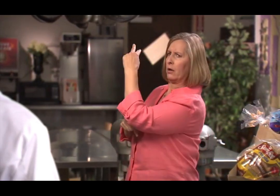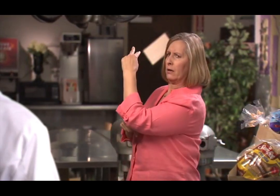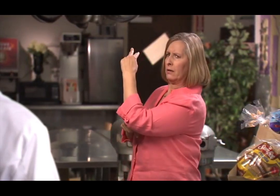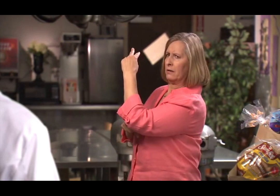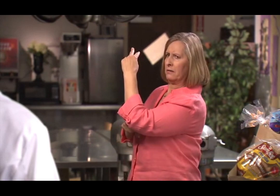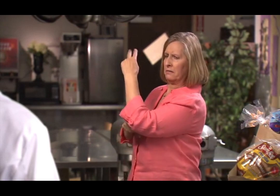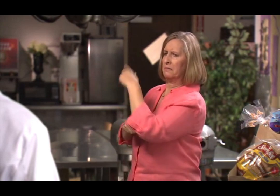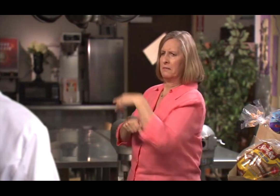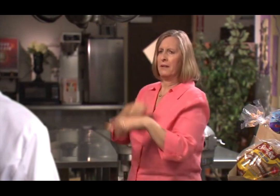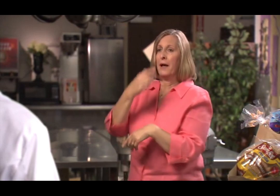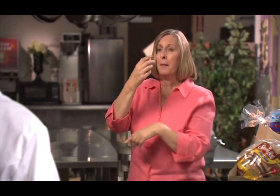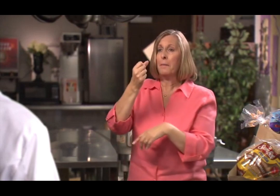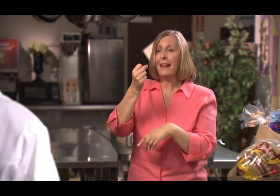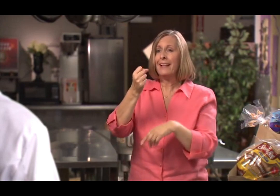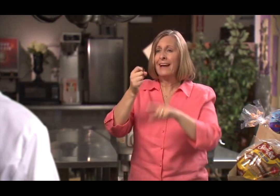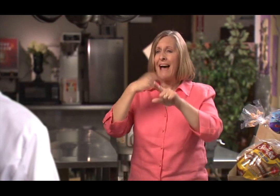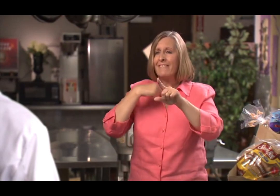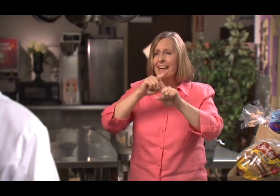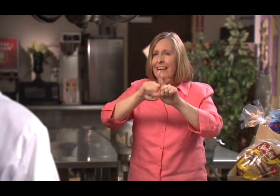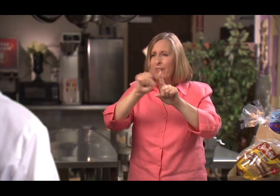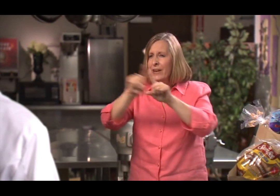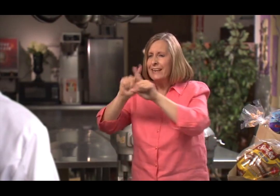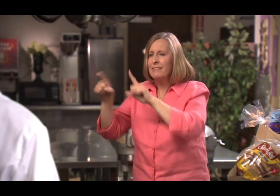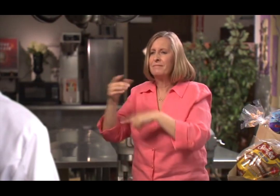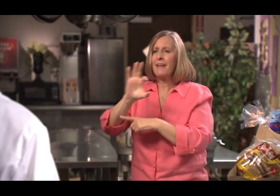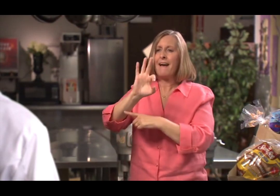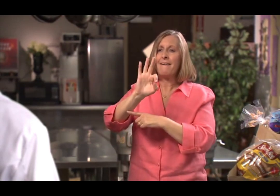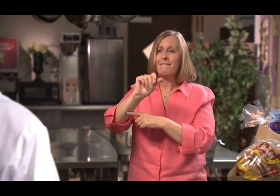products, which include fat-free,